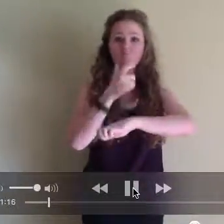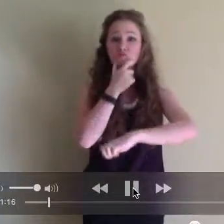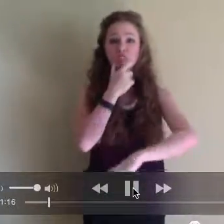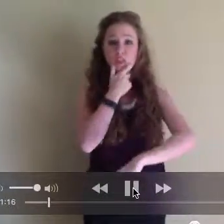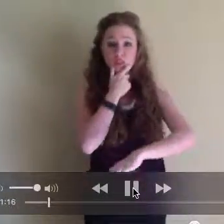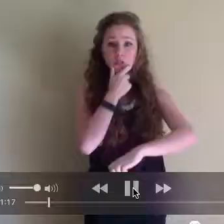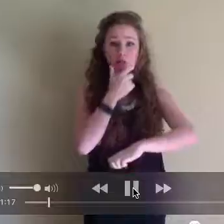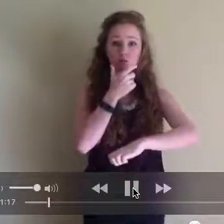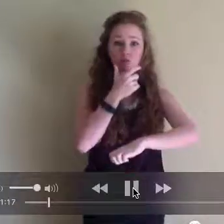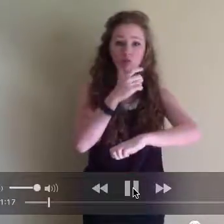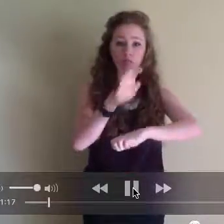England